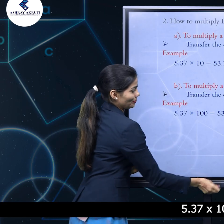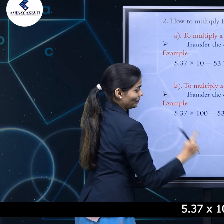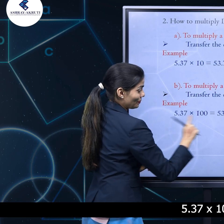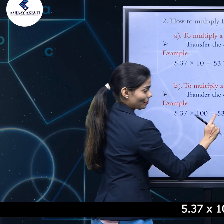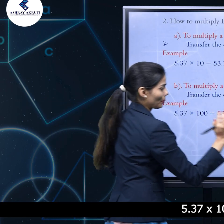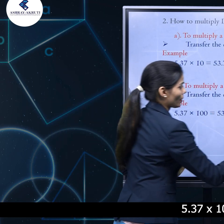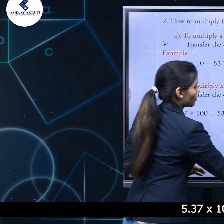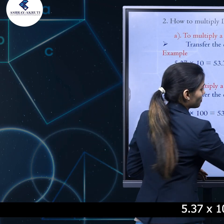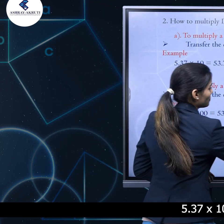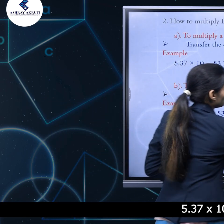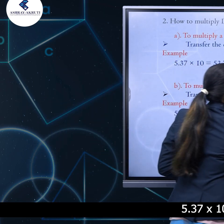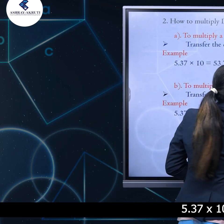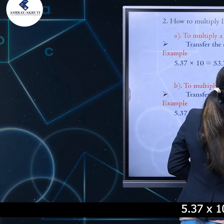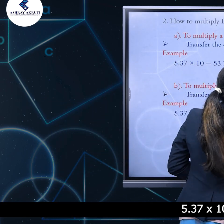5.37 into 100.